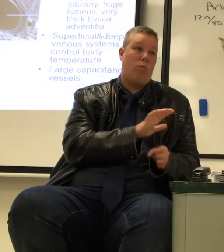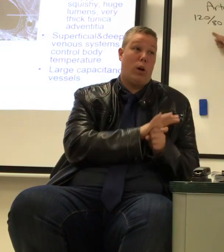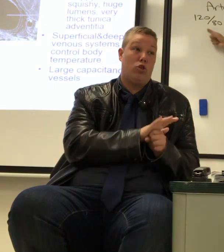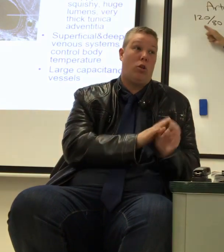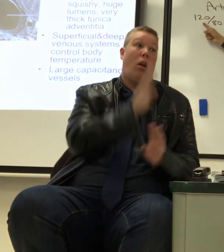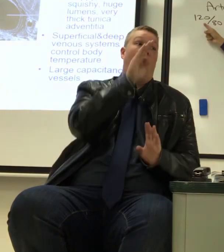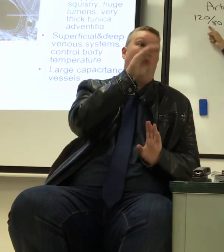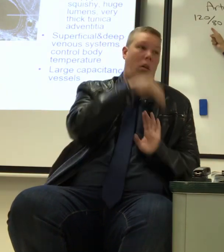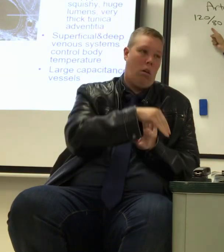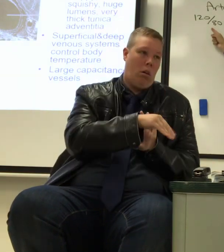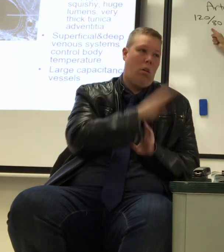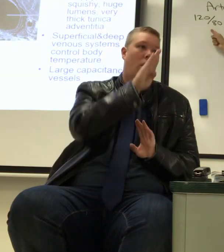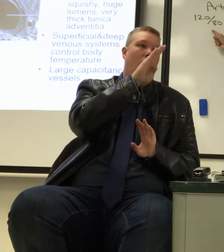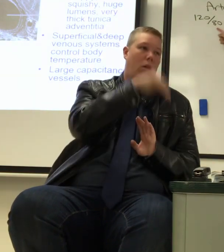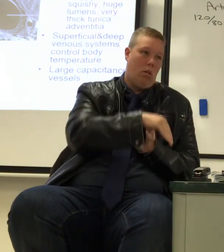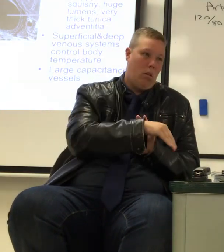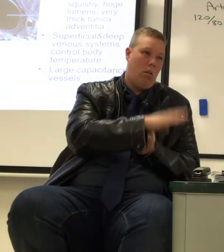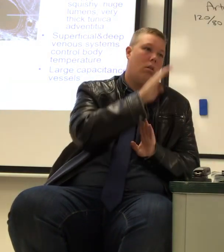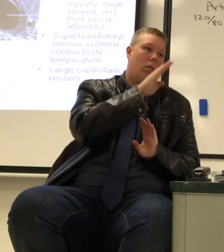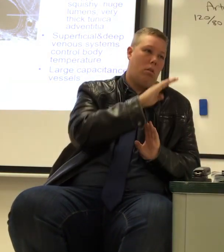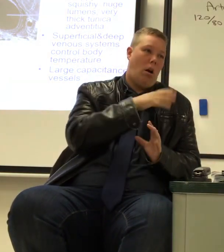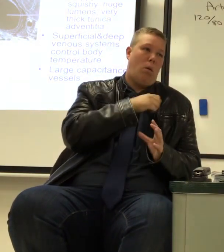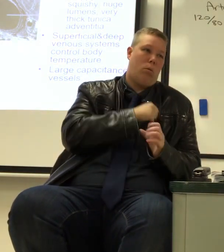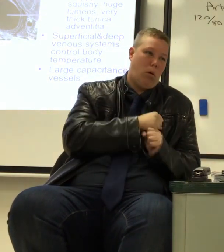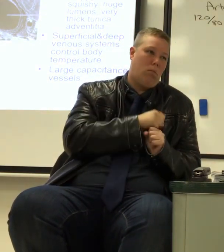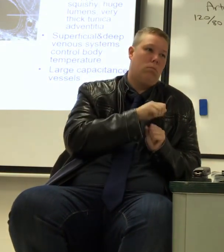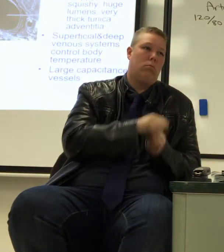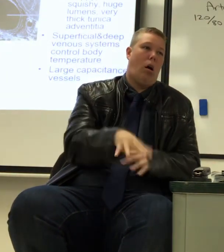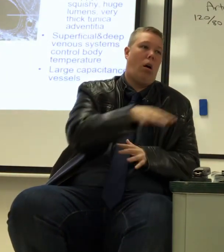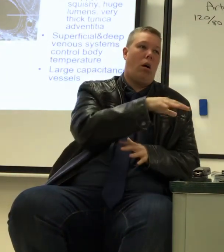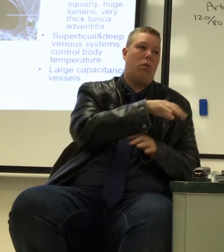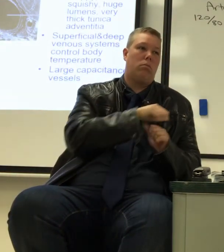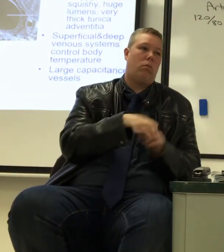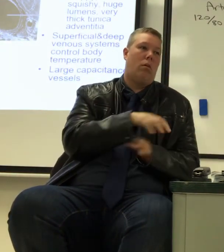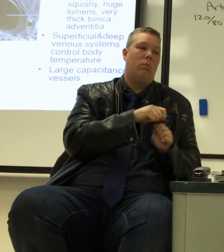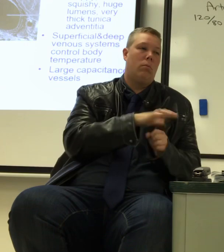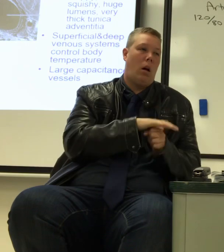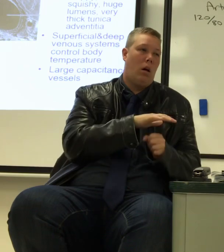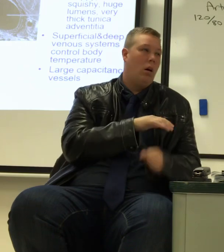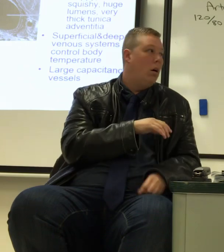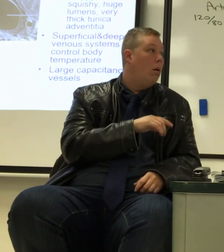peak and pressure drop-off. But in veins,